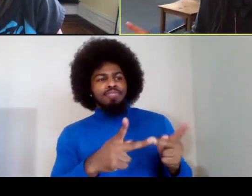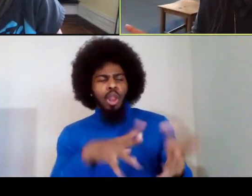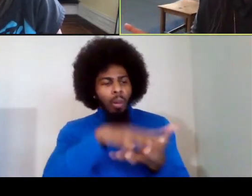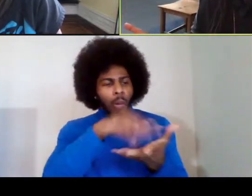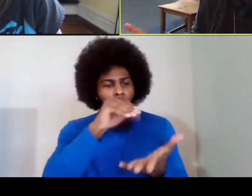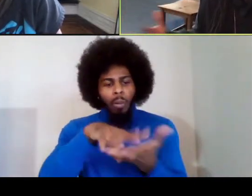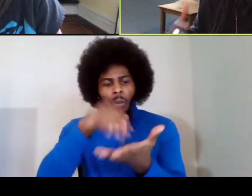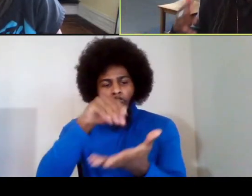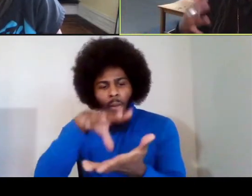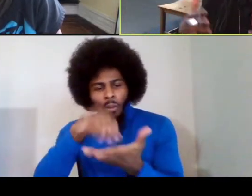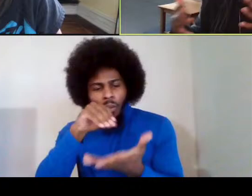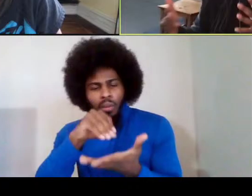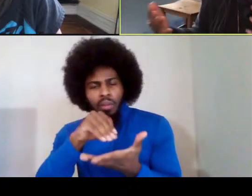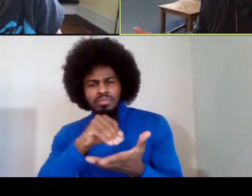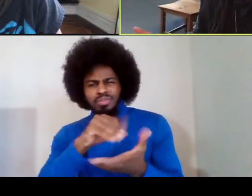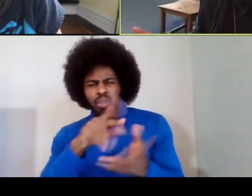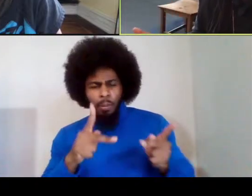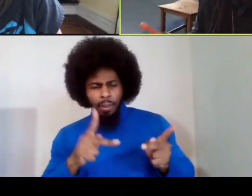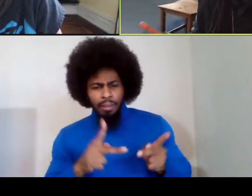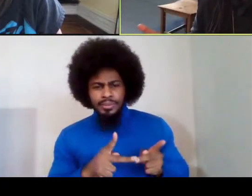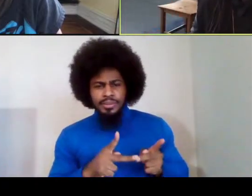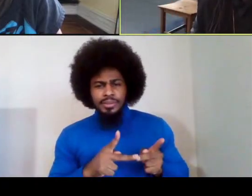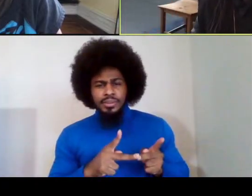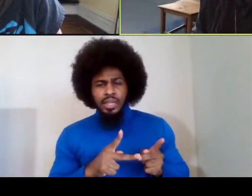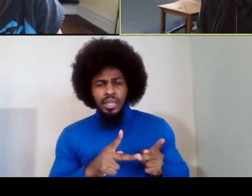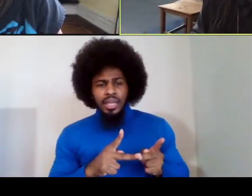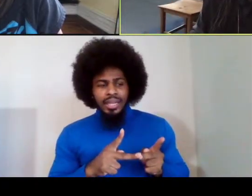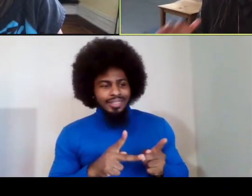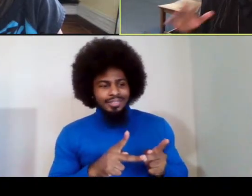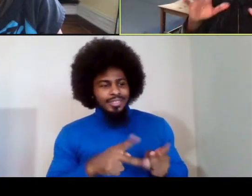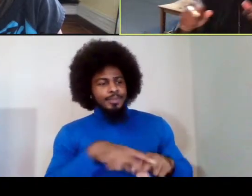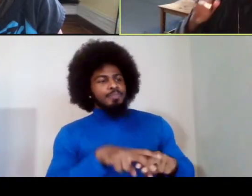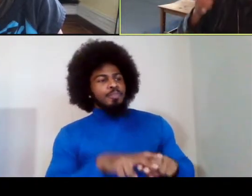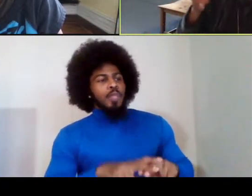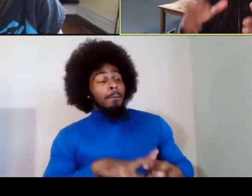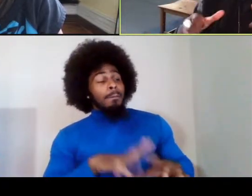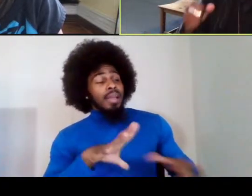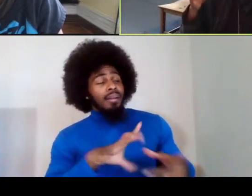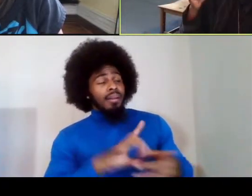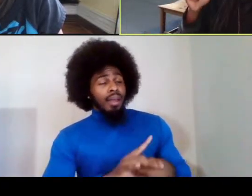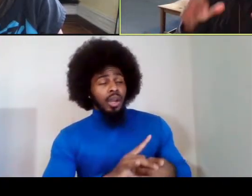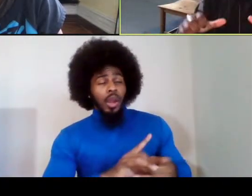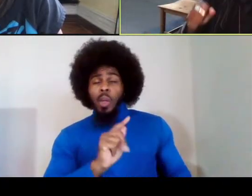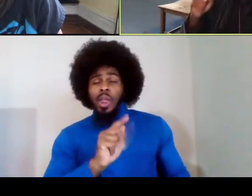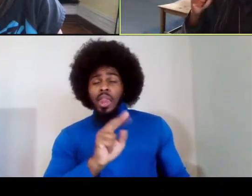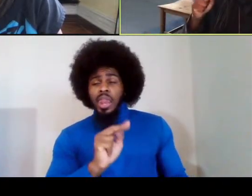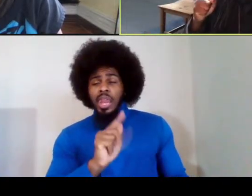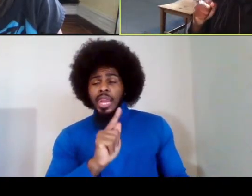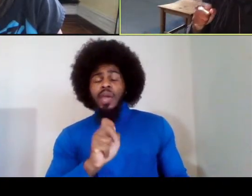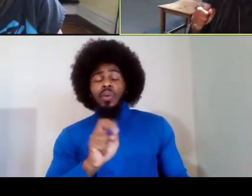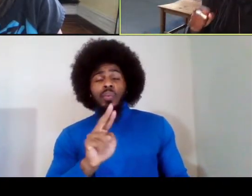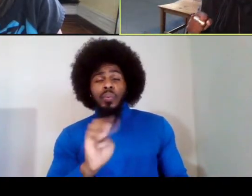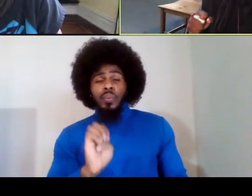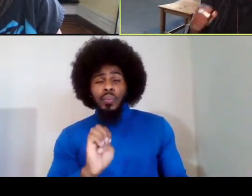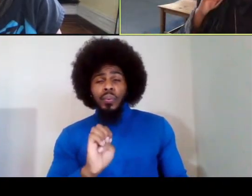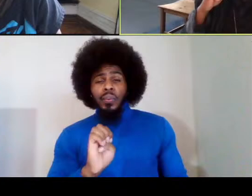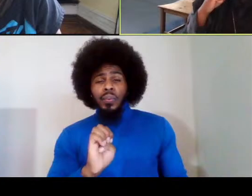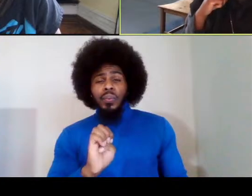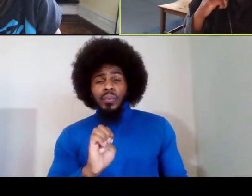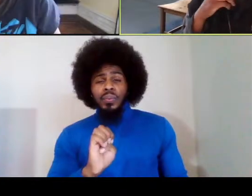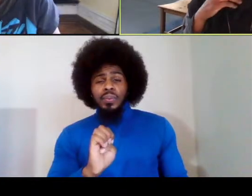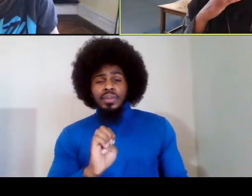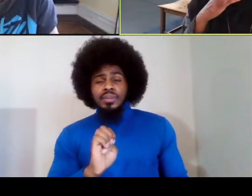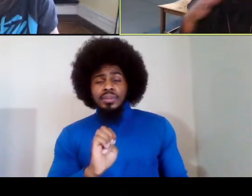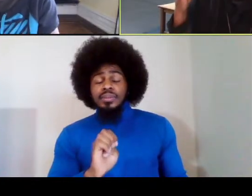with land and going and being with nature, as opposed to like, let me go and get, you know, let me go and receive from that